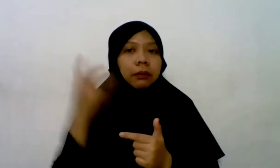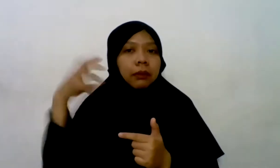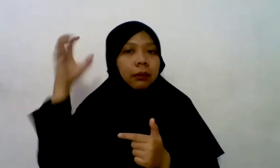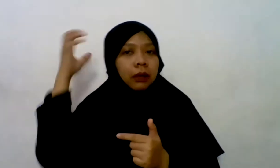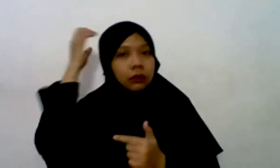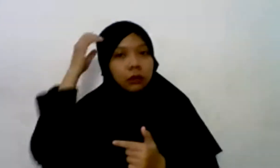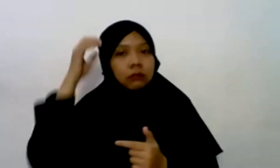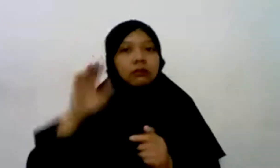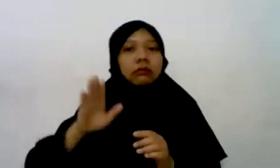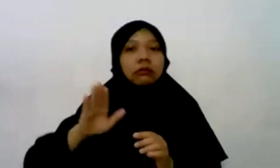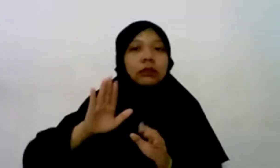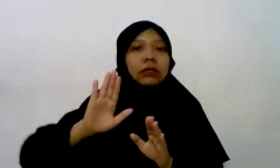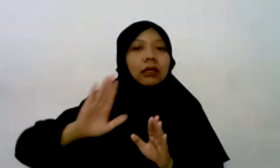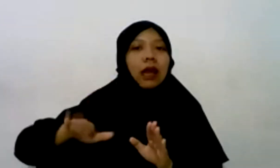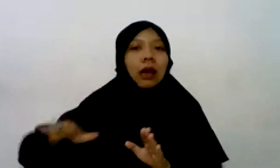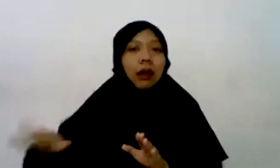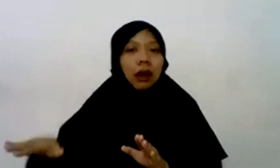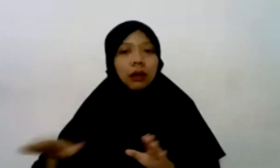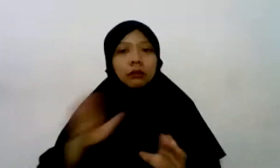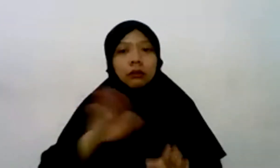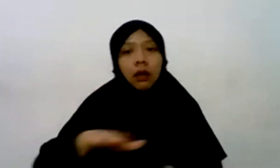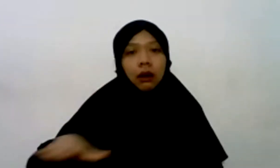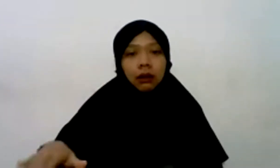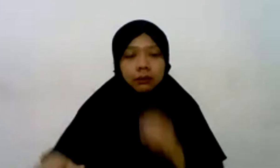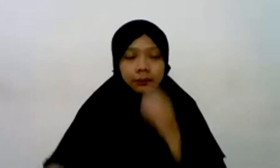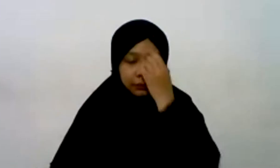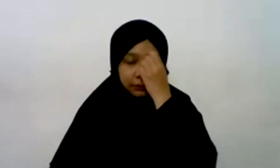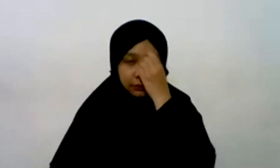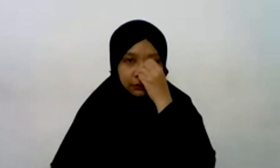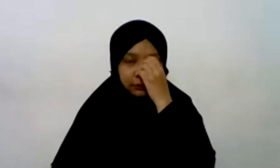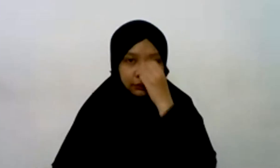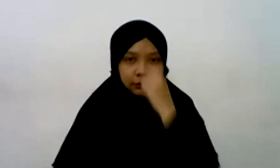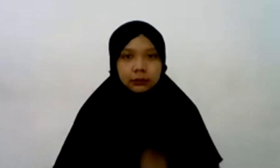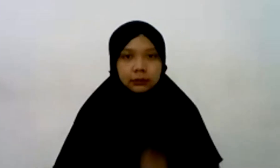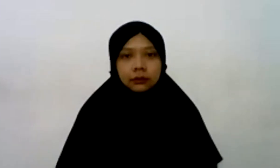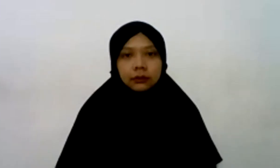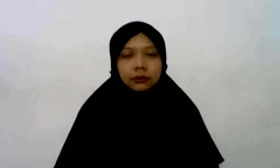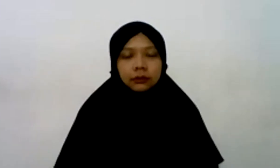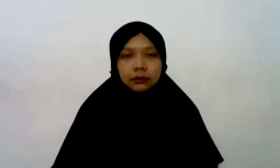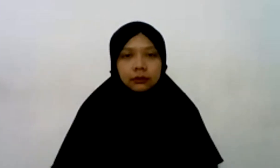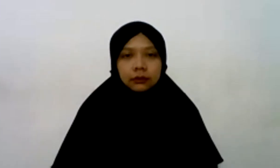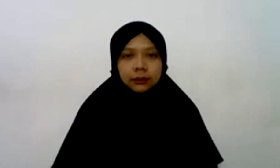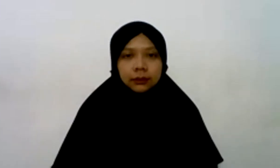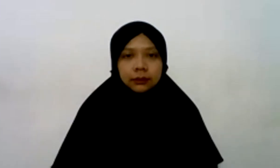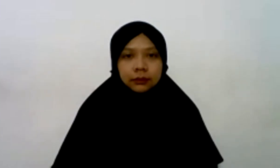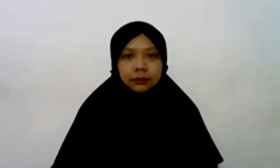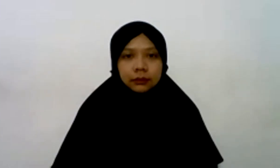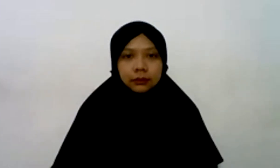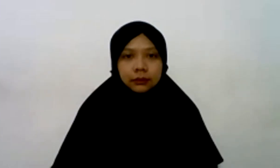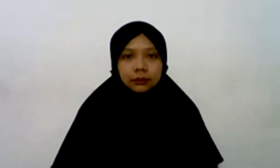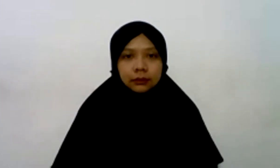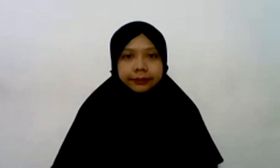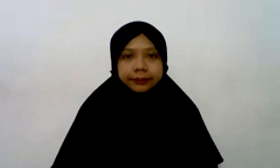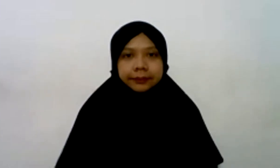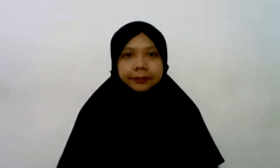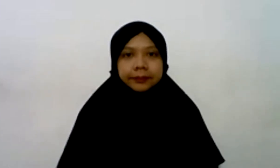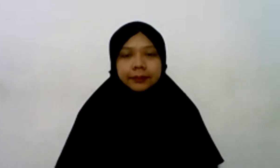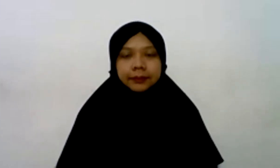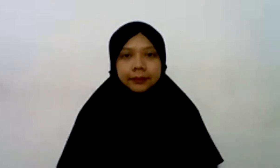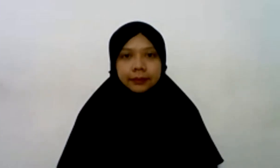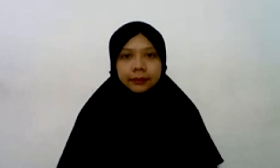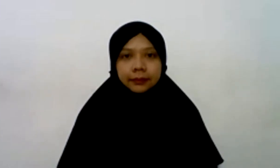government, or the local governments would provide the funding? And if so, was that a